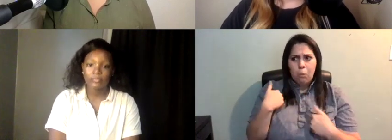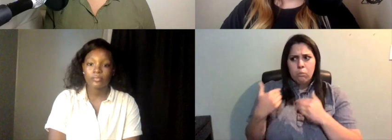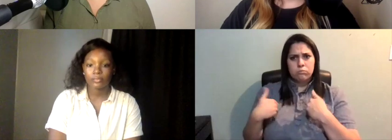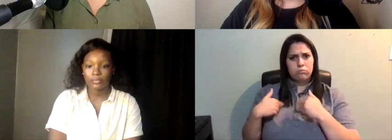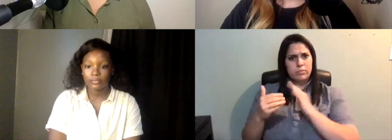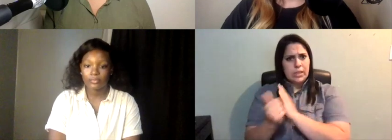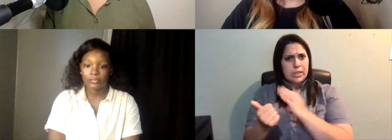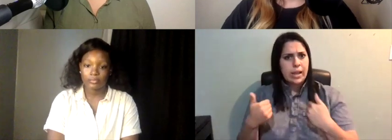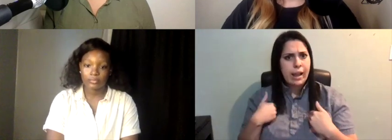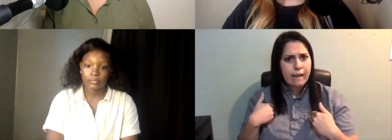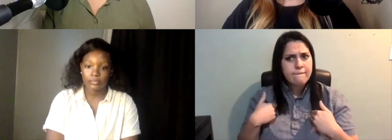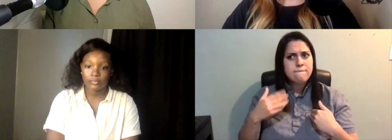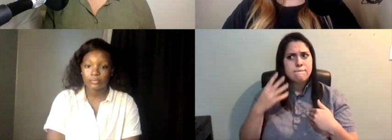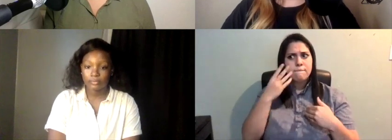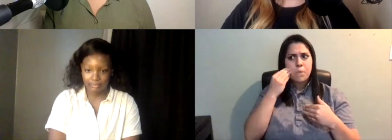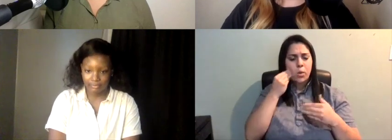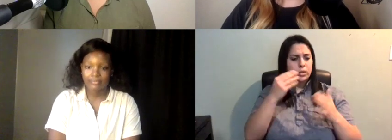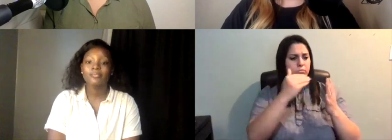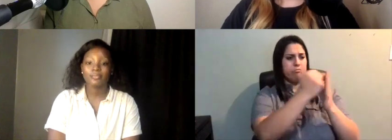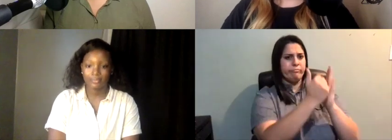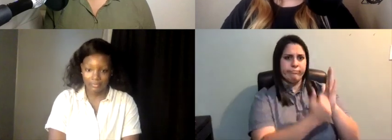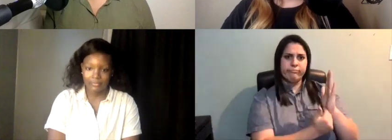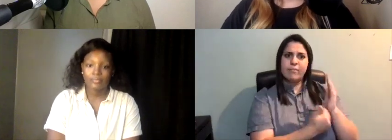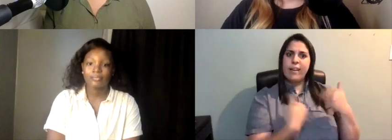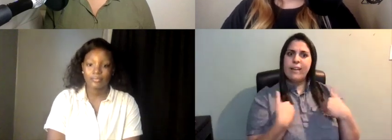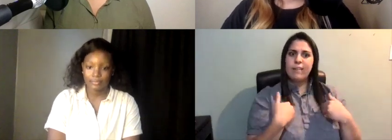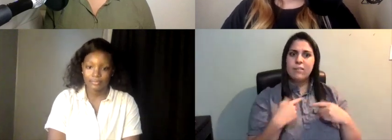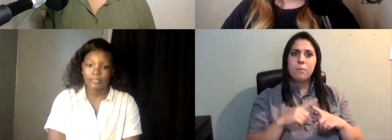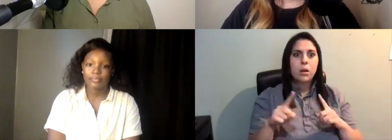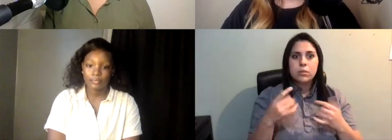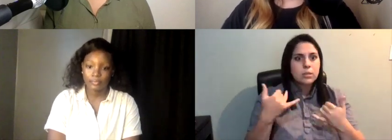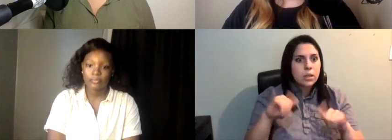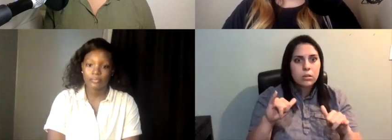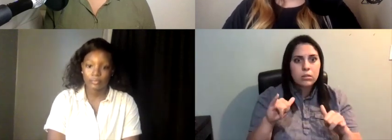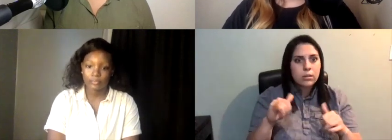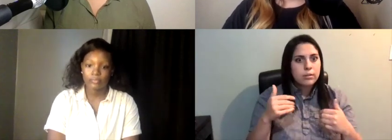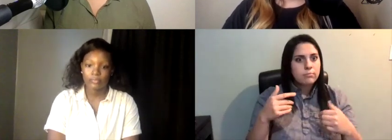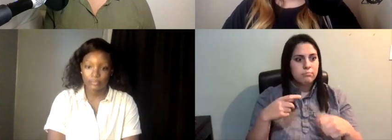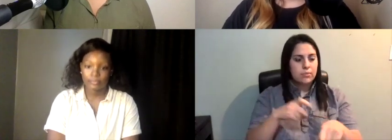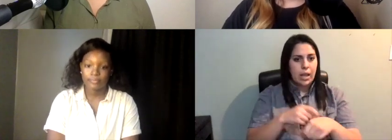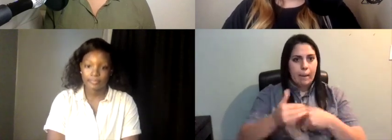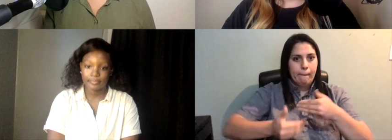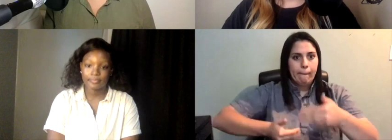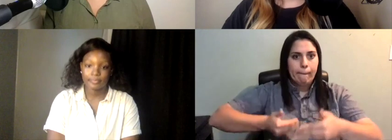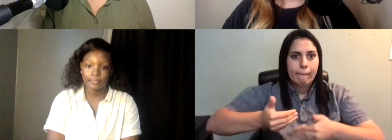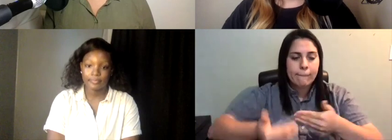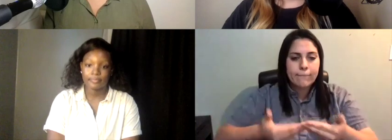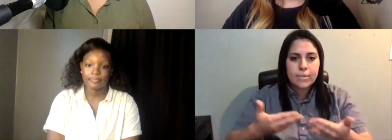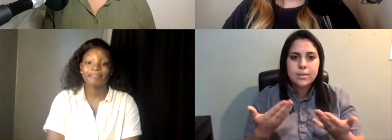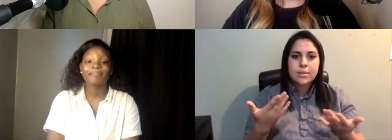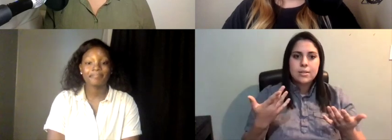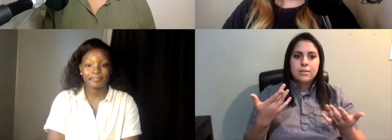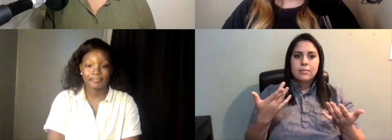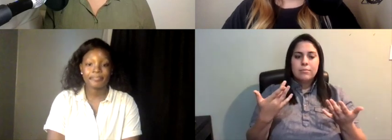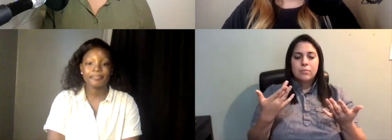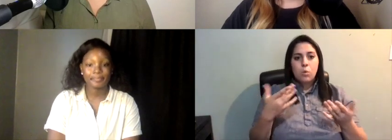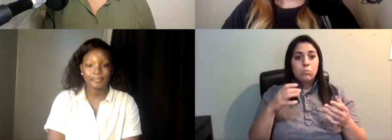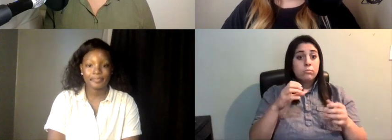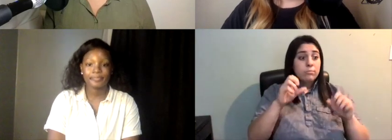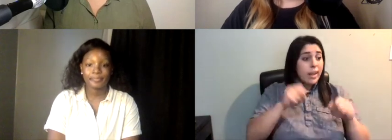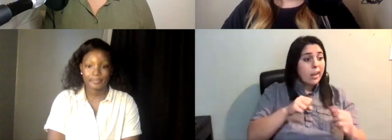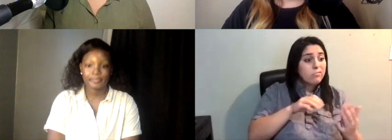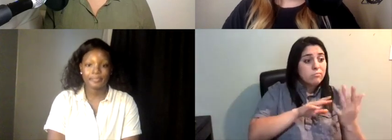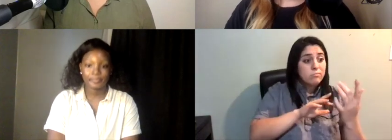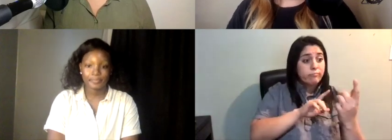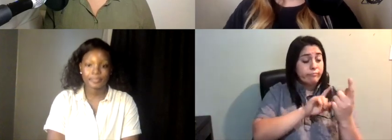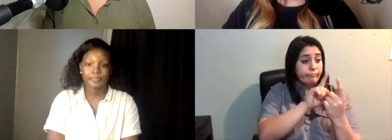few months and just that interview process. Even when you hear back from someone, that doesn't mean, you know, things are locked in. You still have to